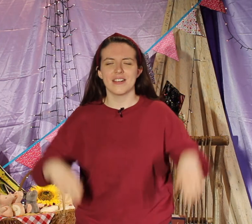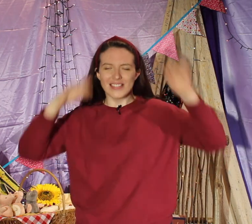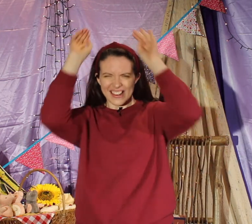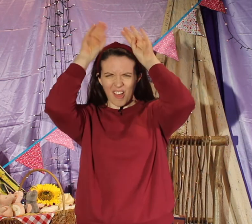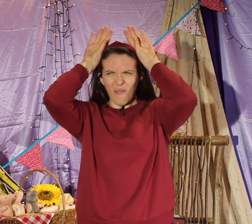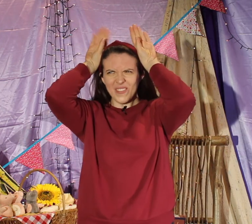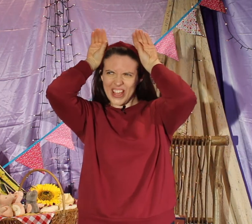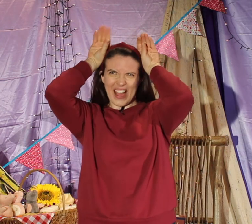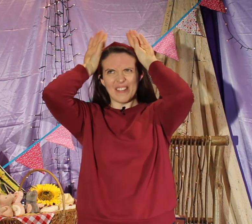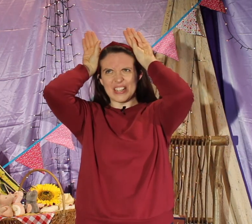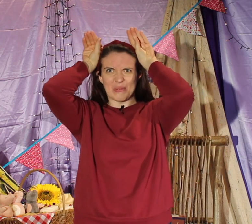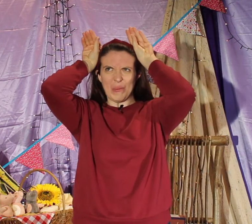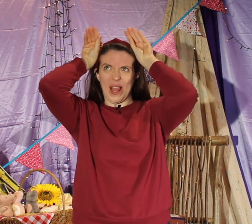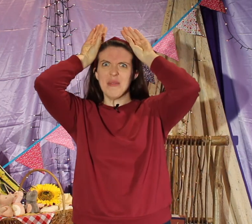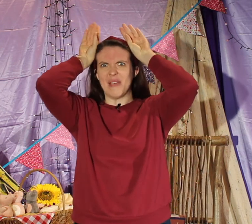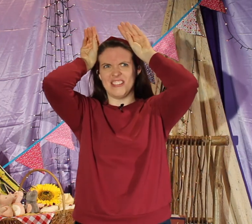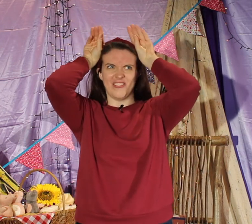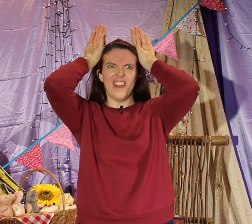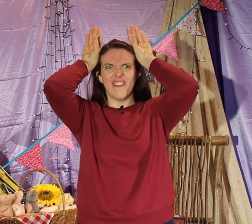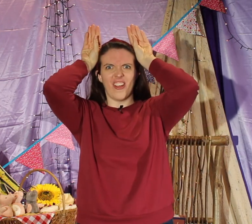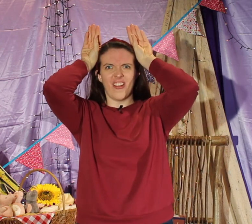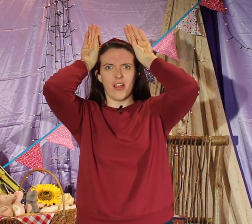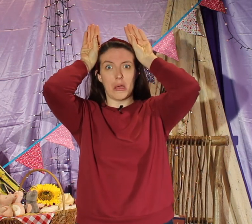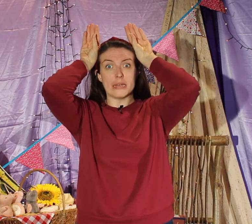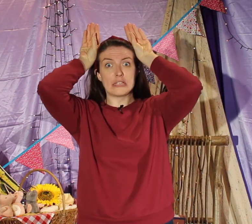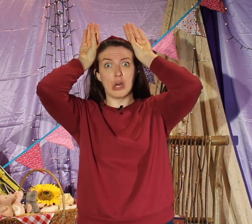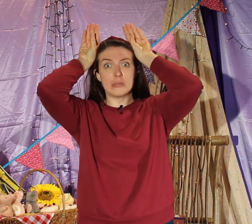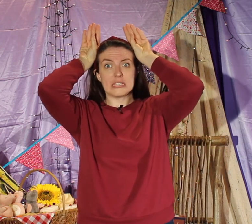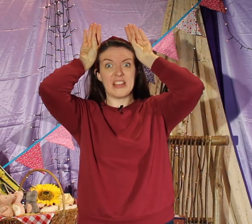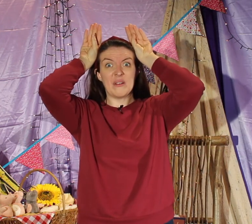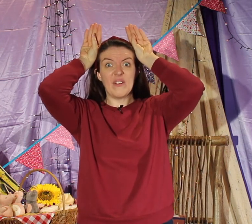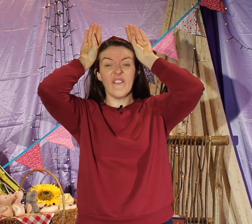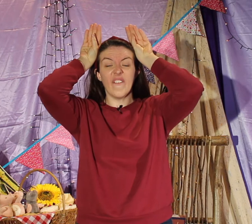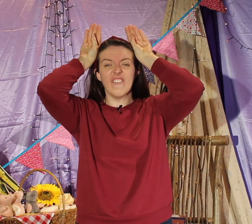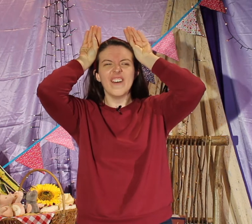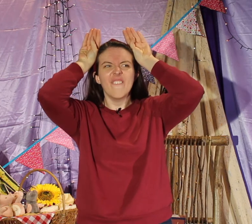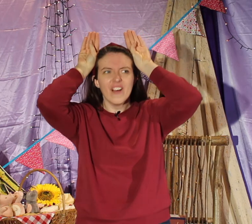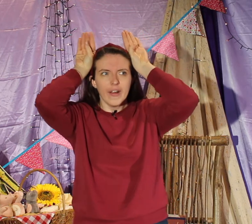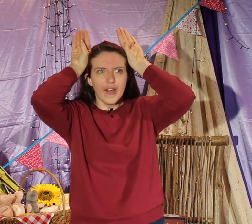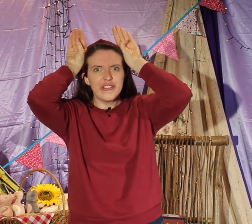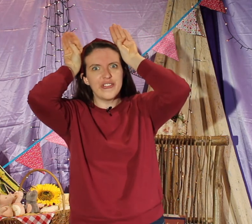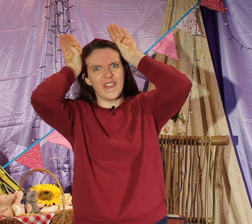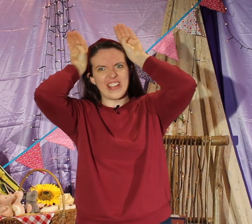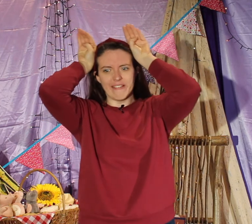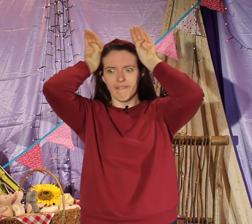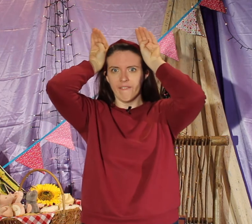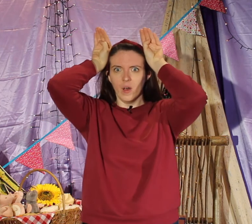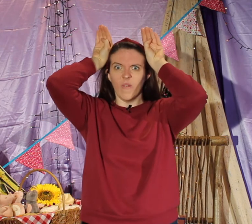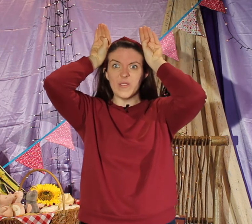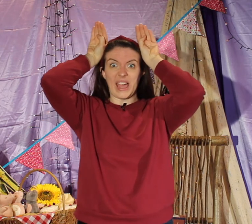said, warm down? I don't need to warm down. I'm the bestest runner ever. And he stopped and he said, oh, sorry. Old